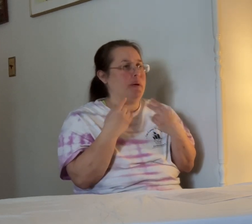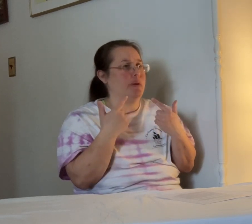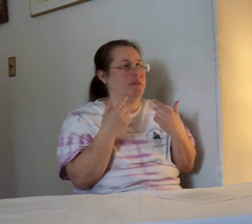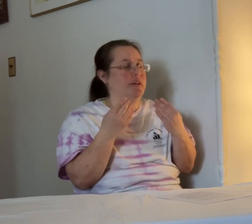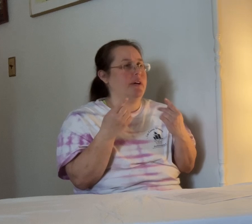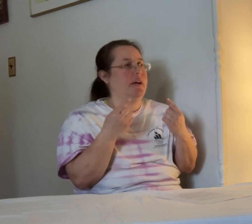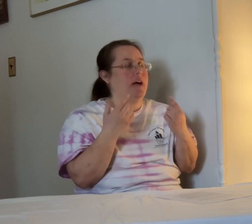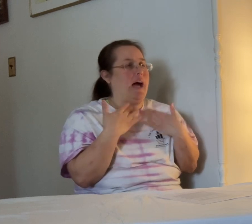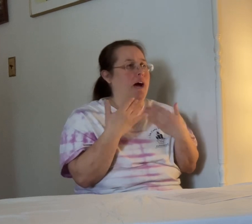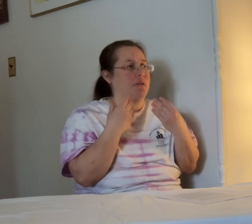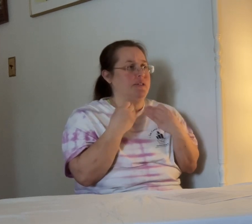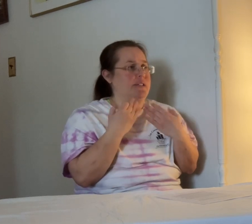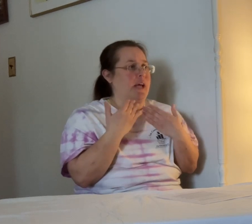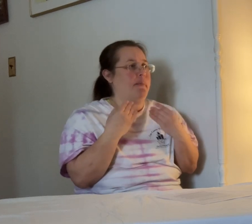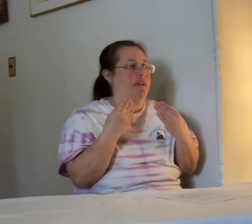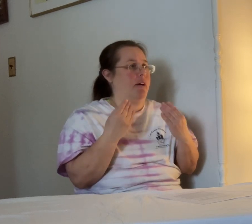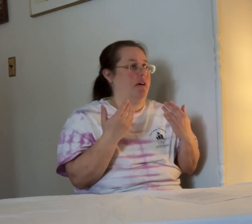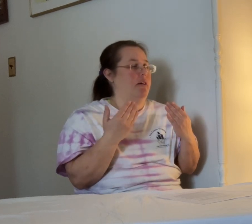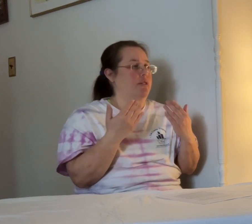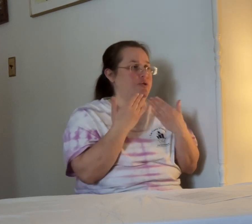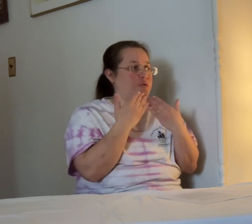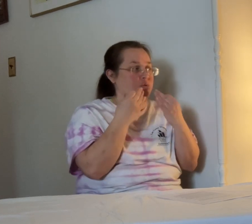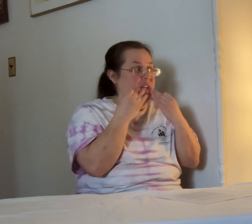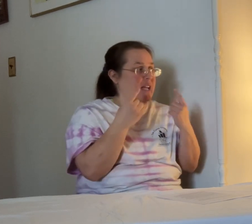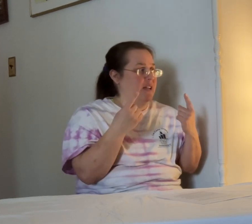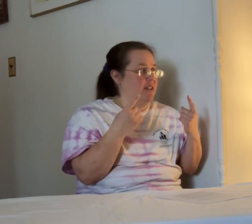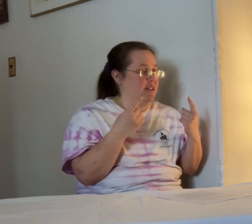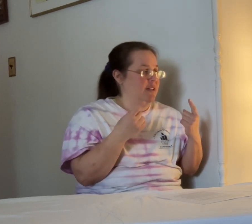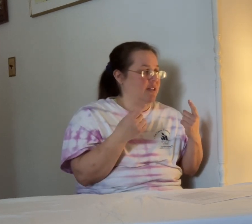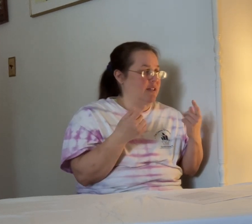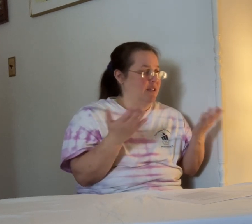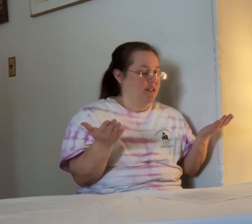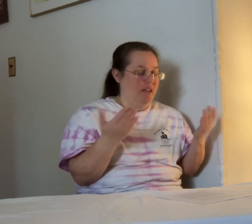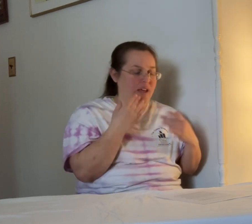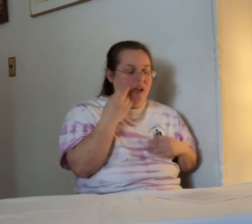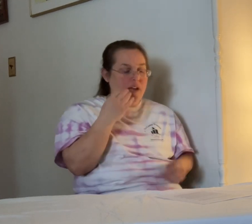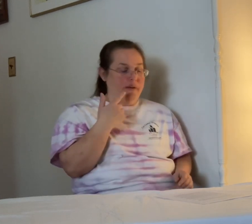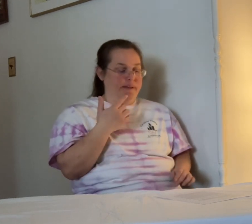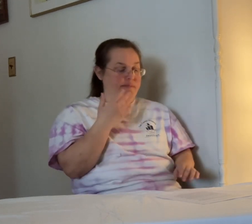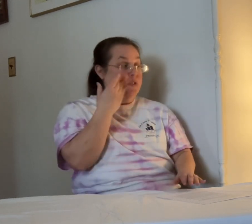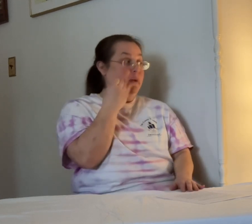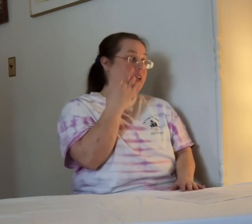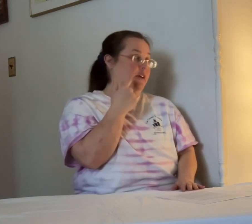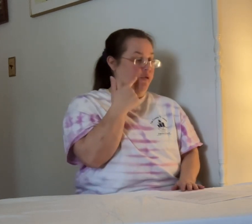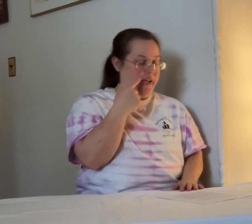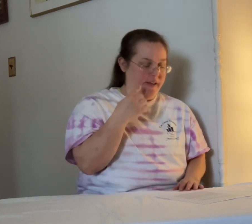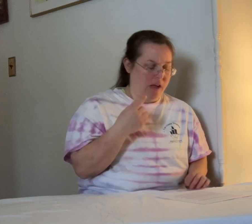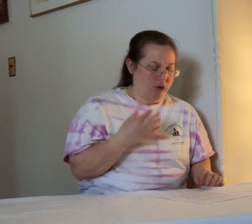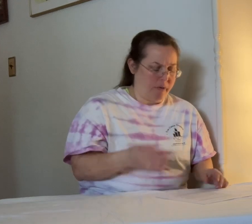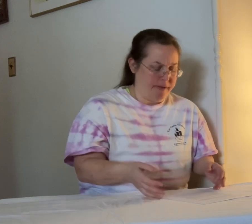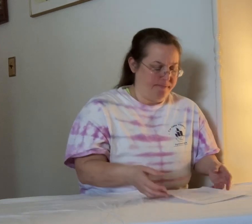build our stamina to read. Anyway, speaking of reading, I'll go